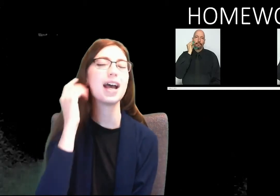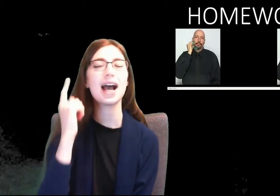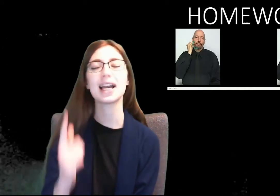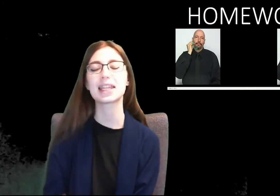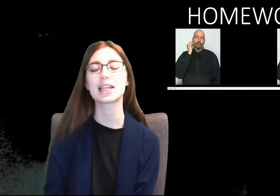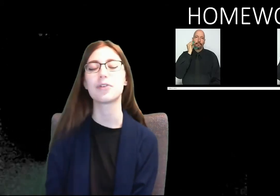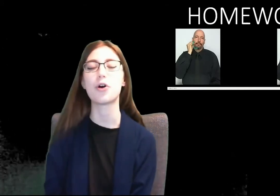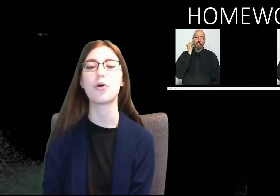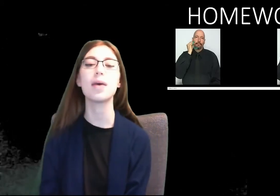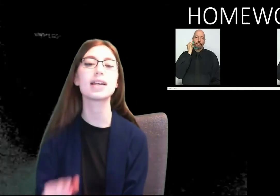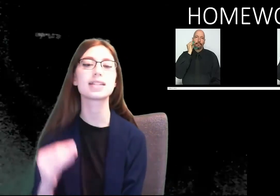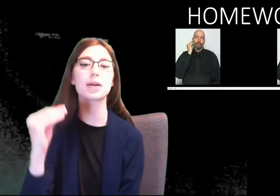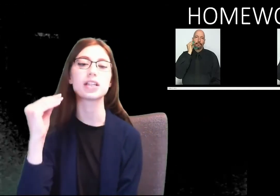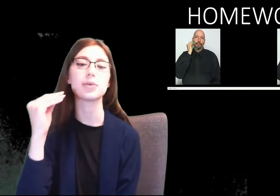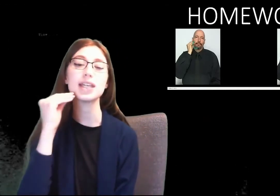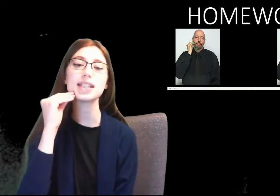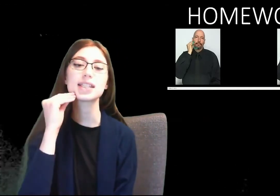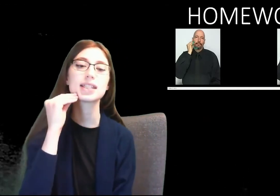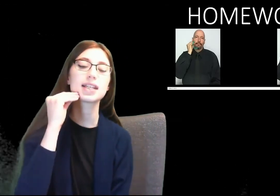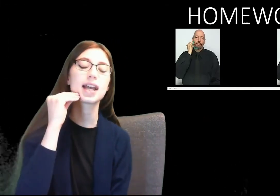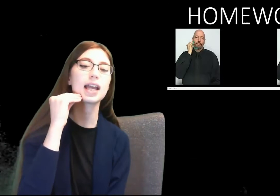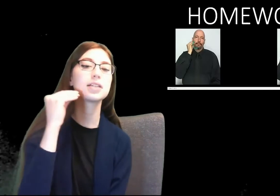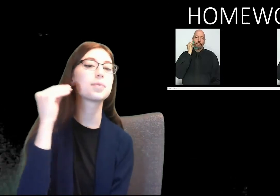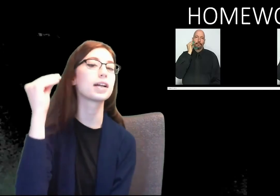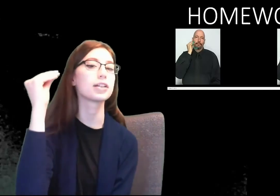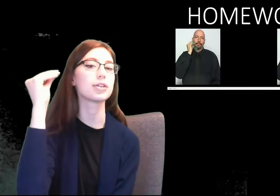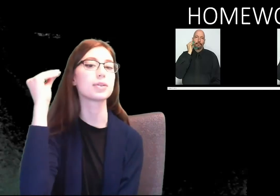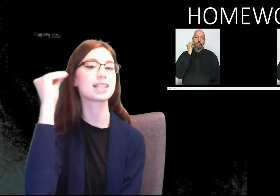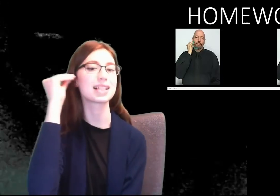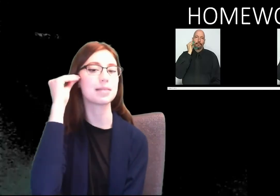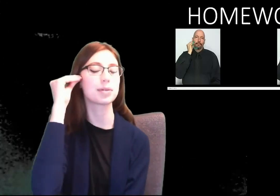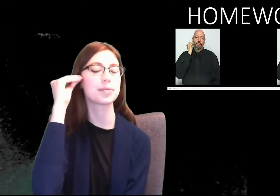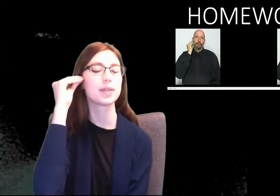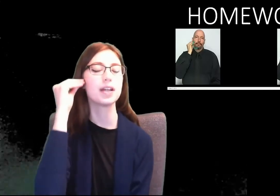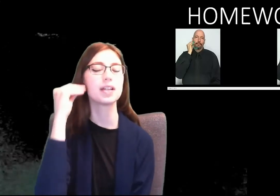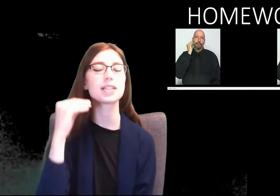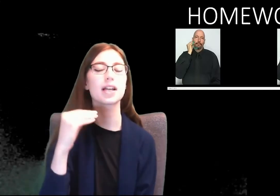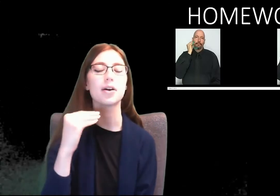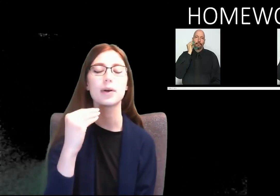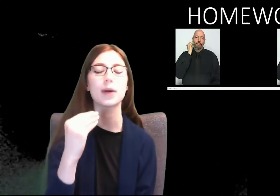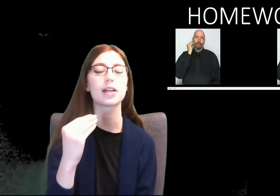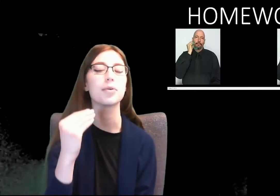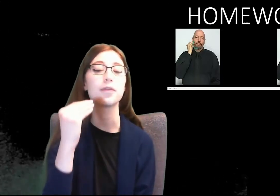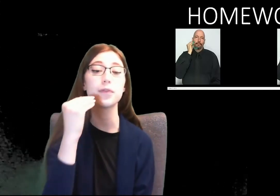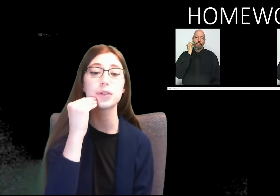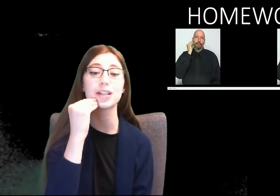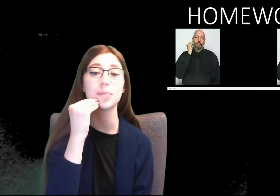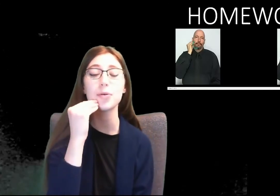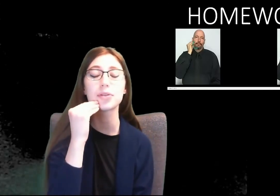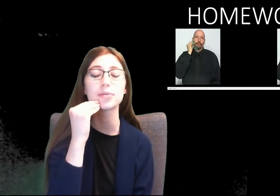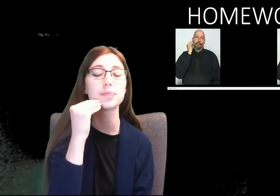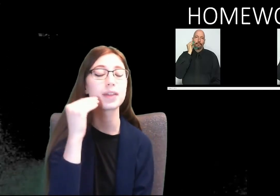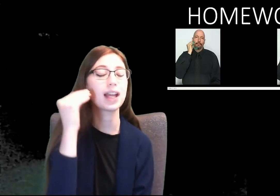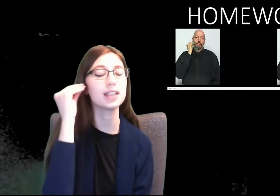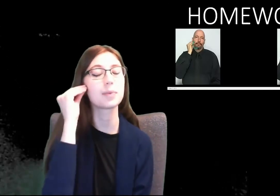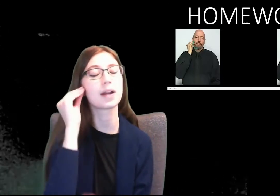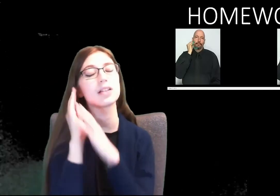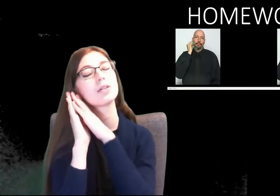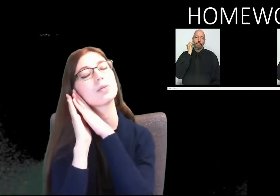I think of home as where you eat and where you sleep. So where you put food in your mouth and then where you lay